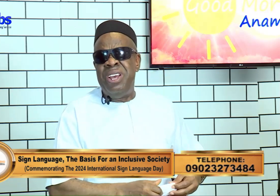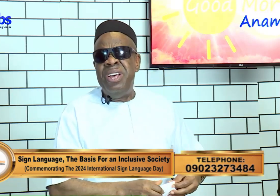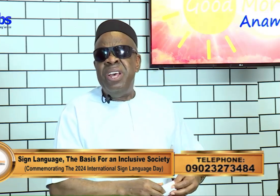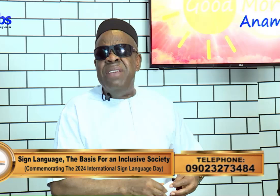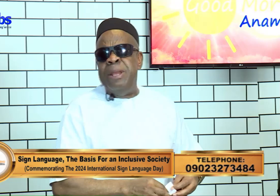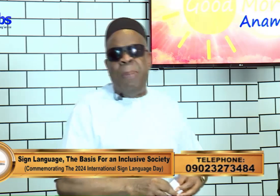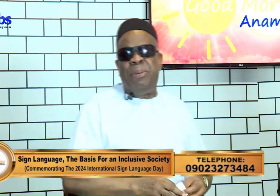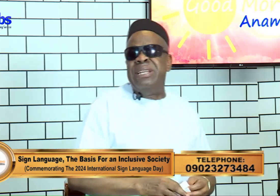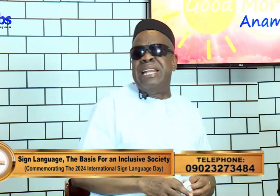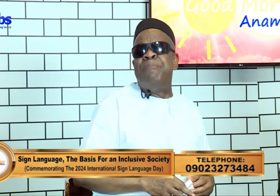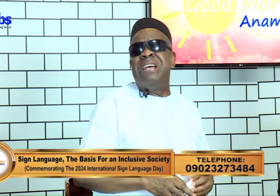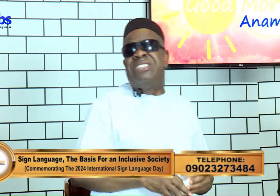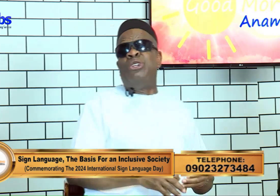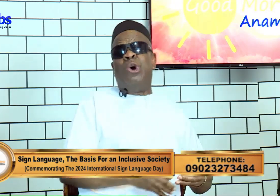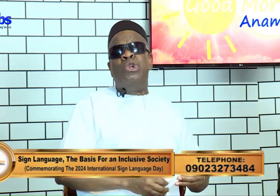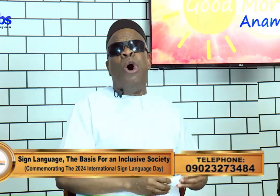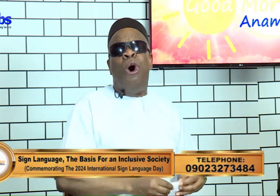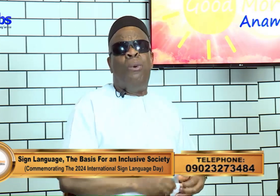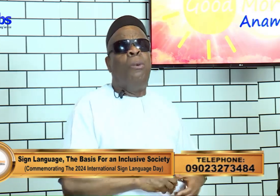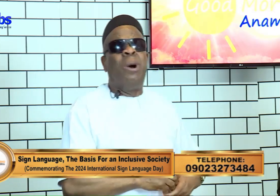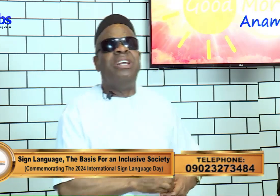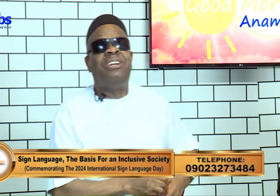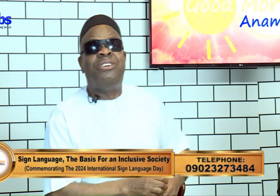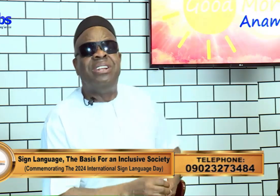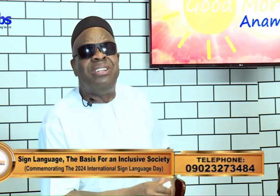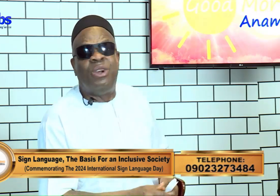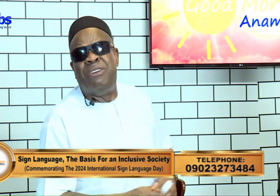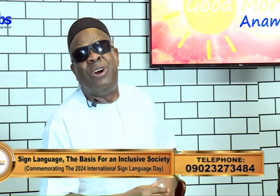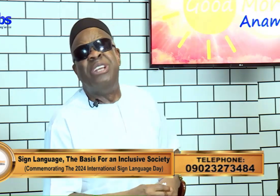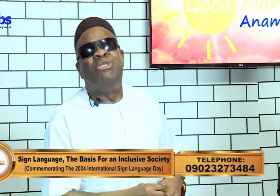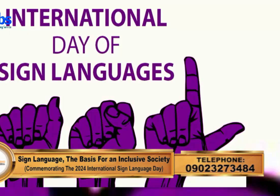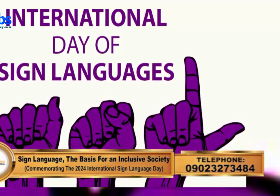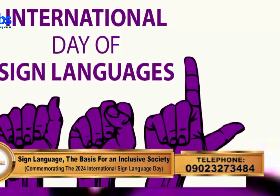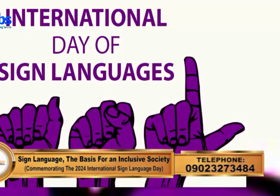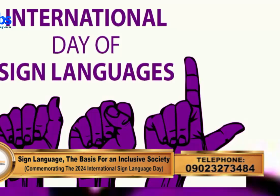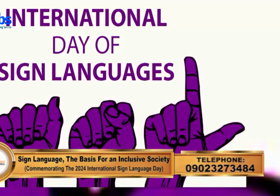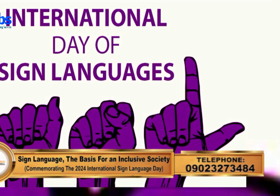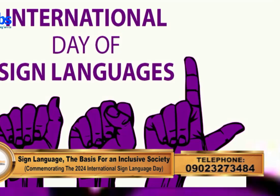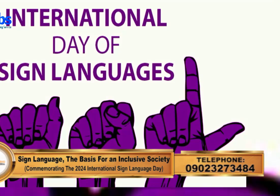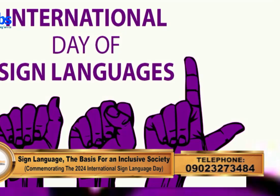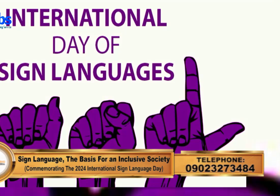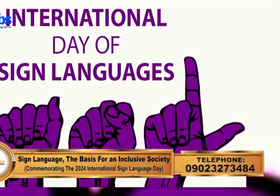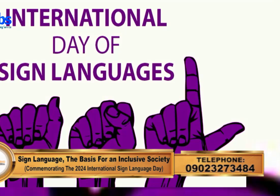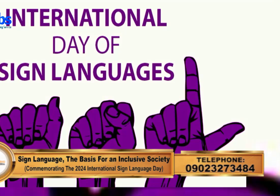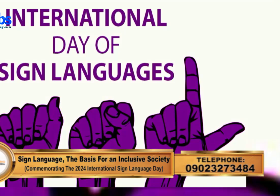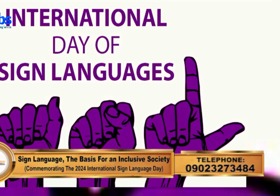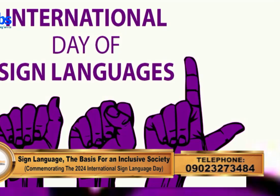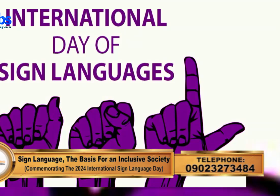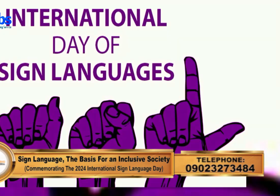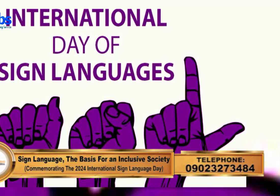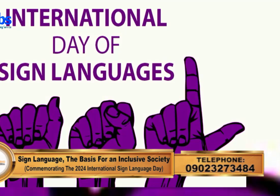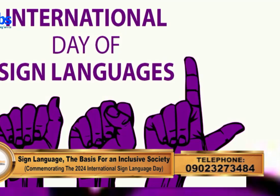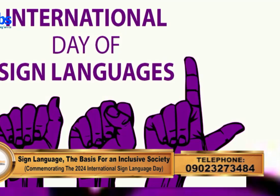doing. If the people in Anambra State don't know what the great governor is doing, they will not know that the governor